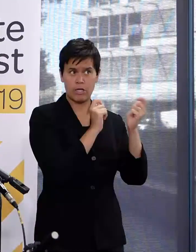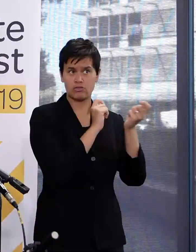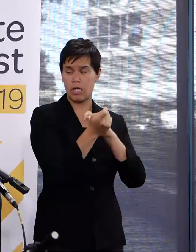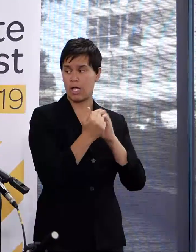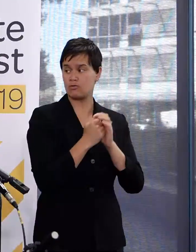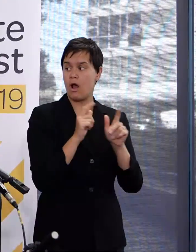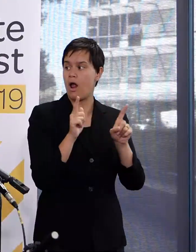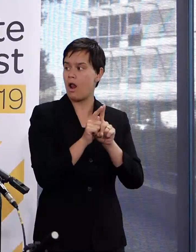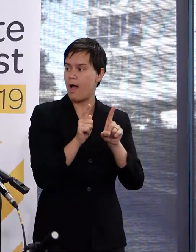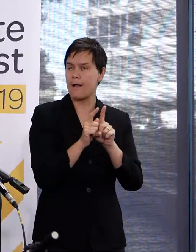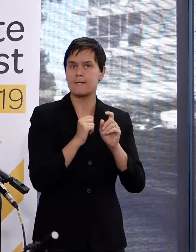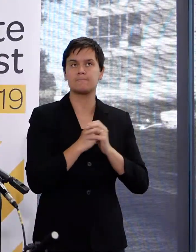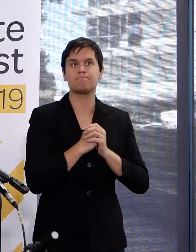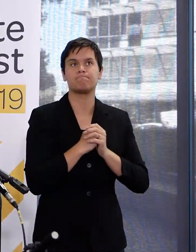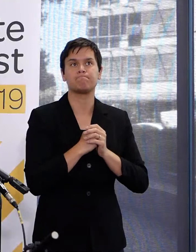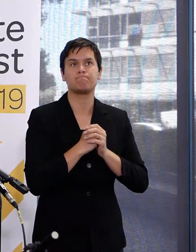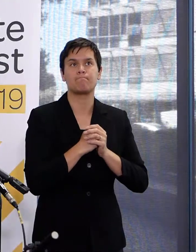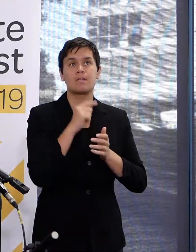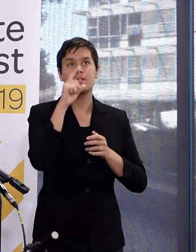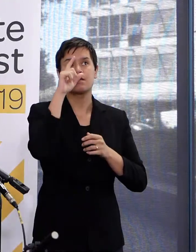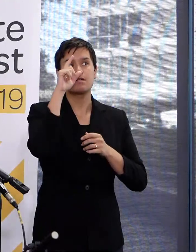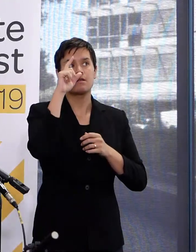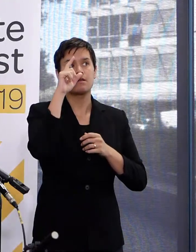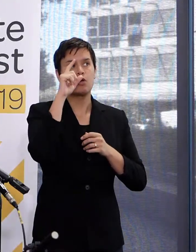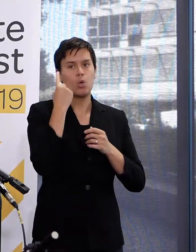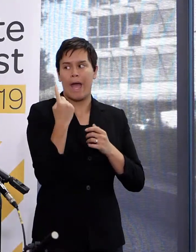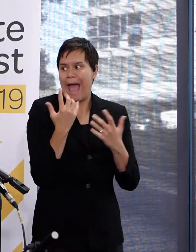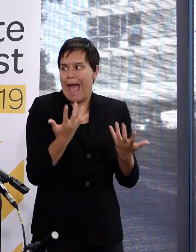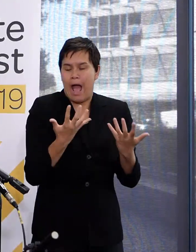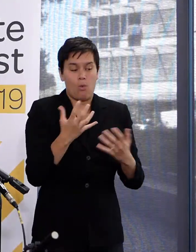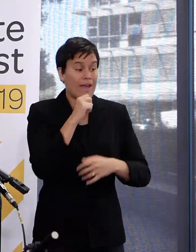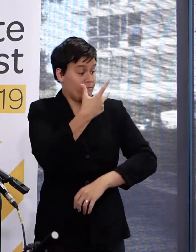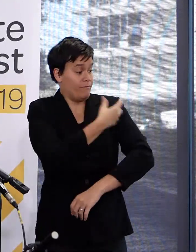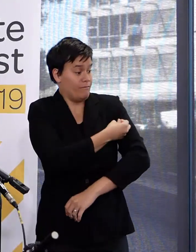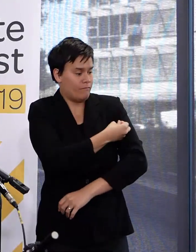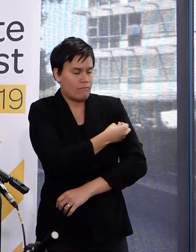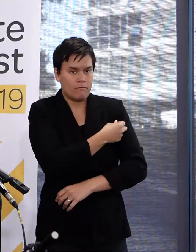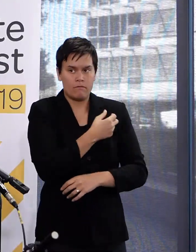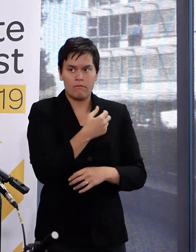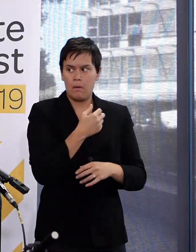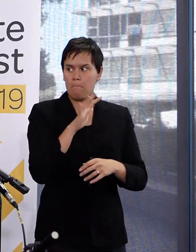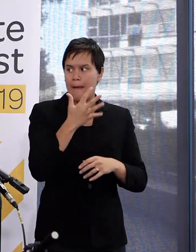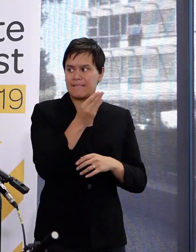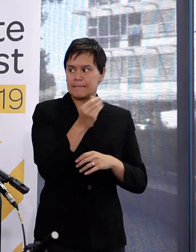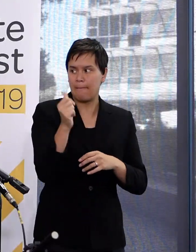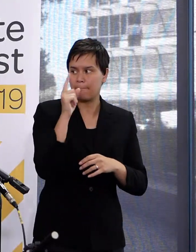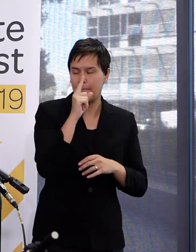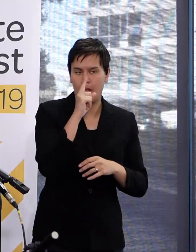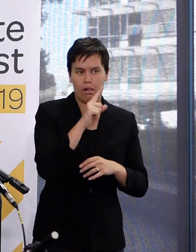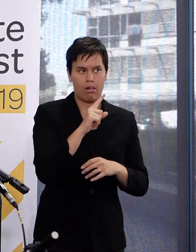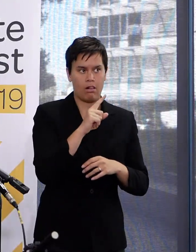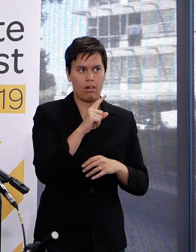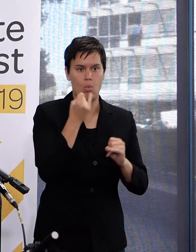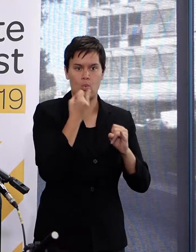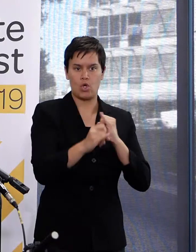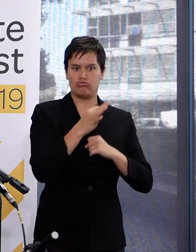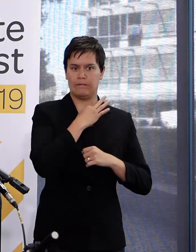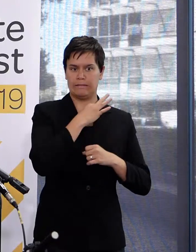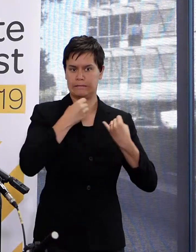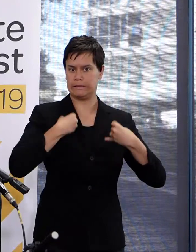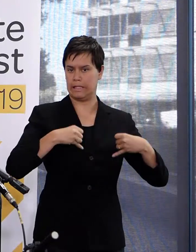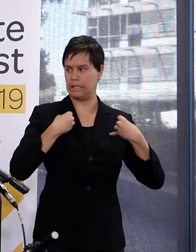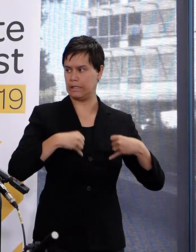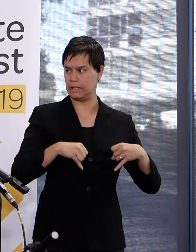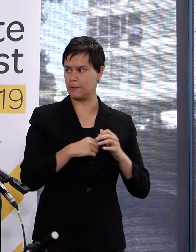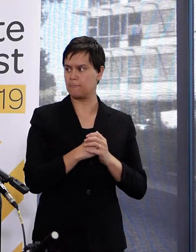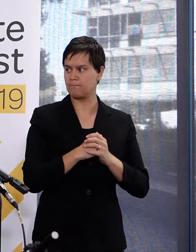if people are infected, so increase risk of serious illness or death. And so there is quite good data now on a number of specific medical conditions